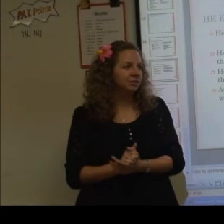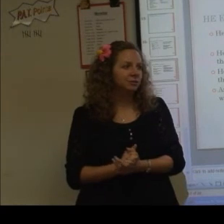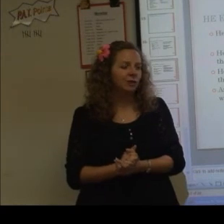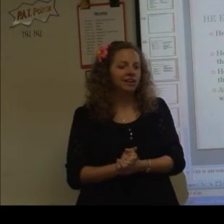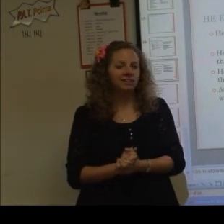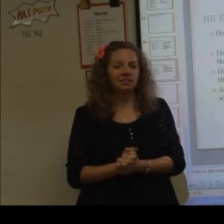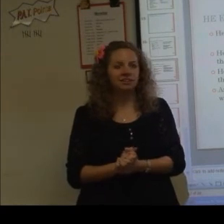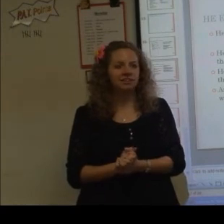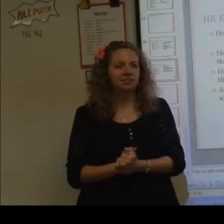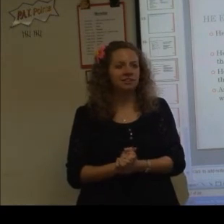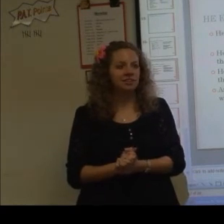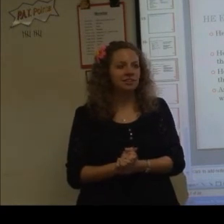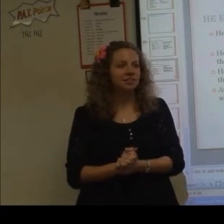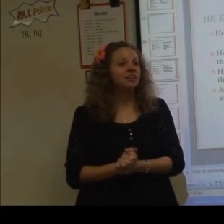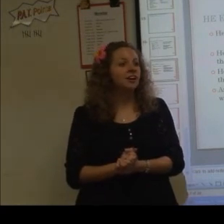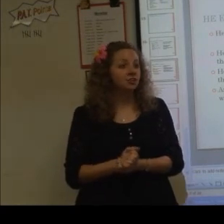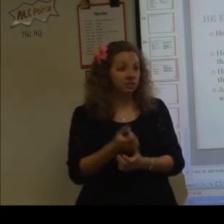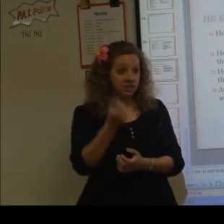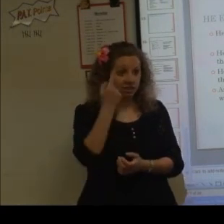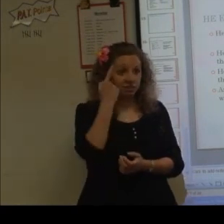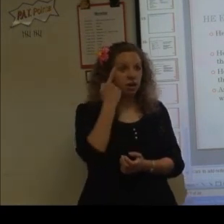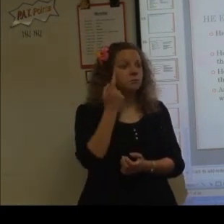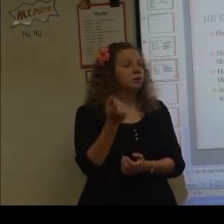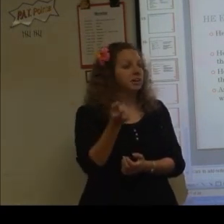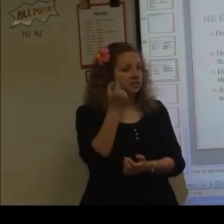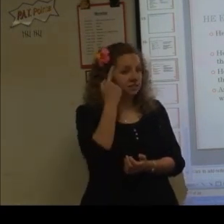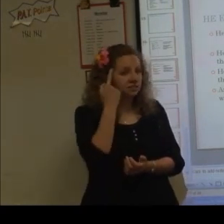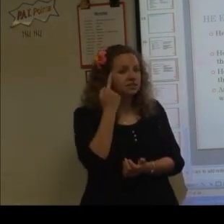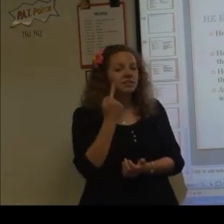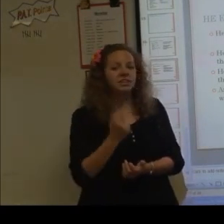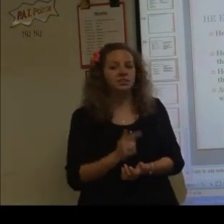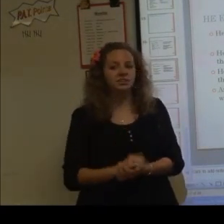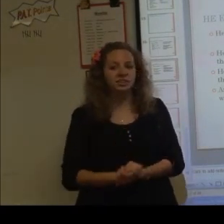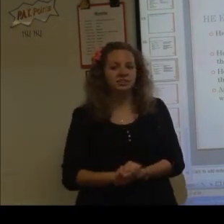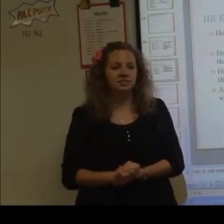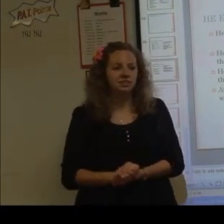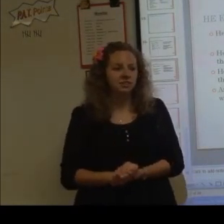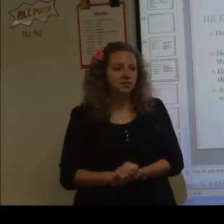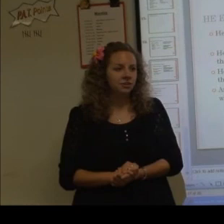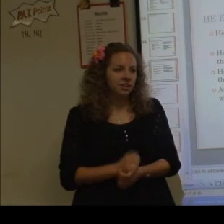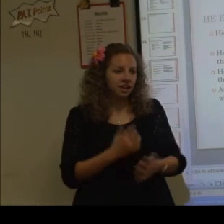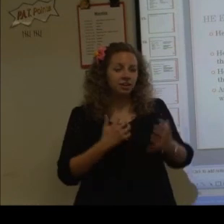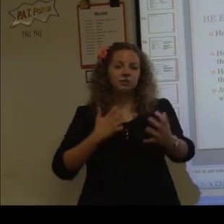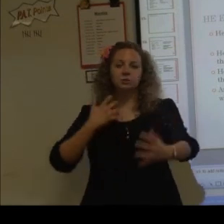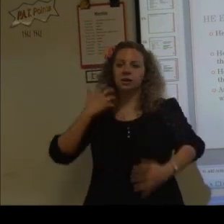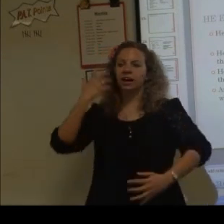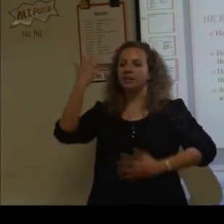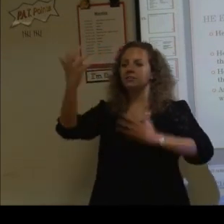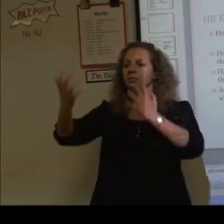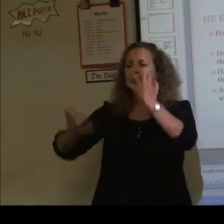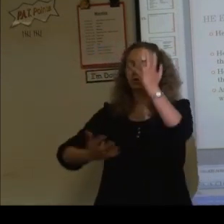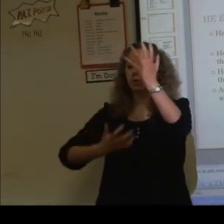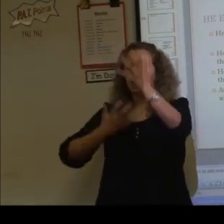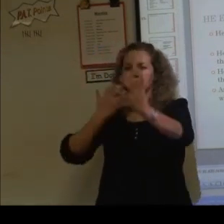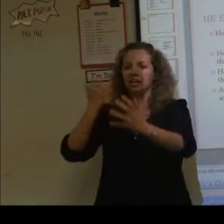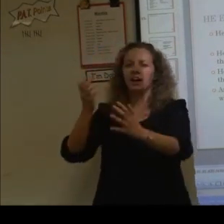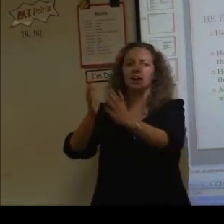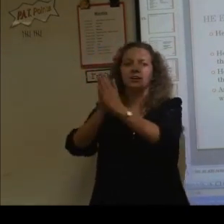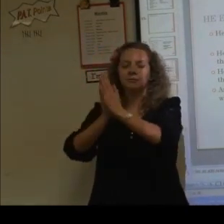He recognizes. He understands, comprehends. He understands. Okay, so we're crying out and